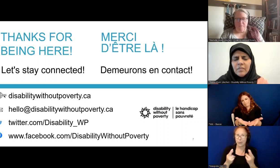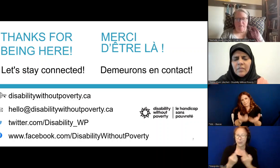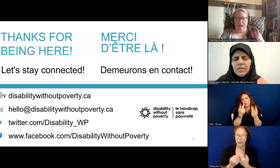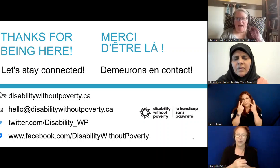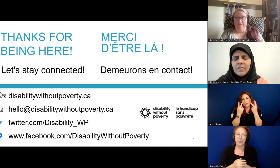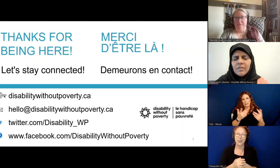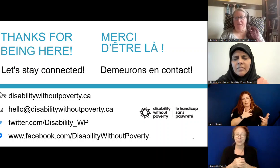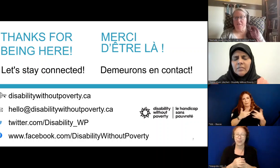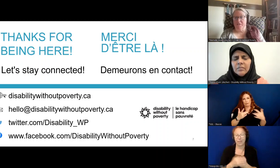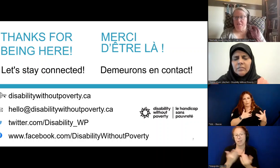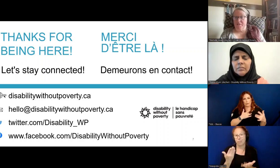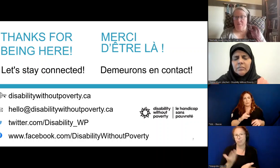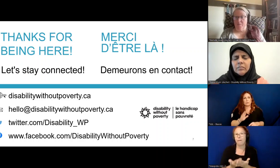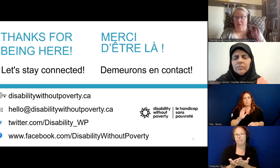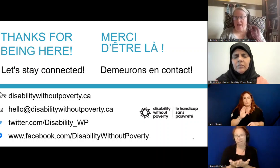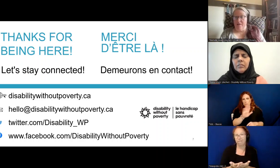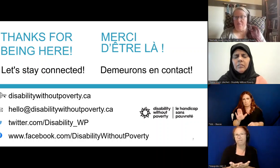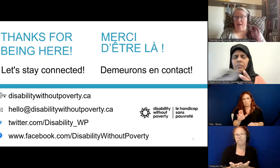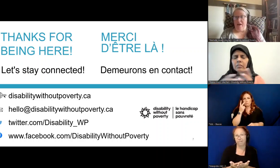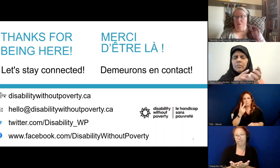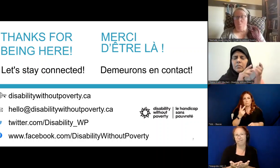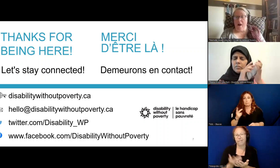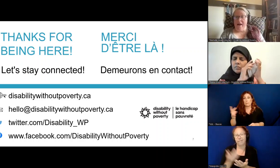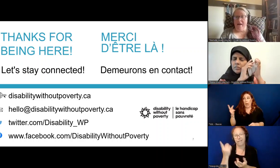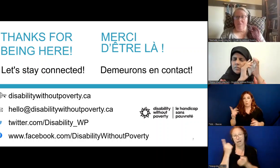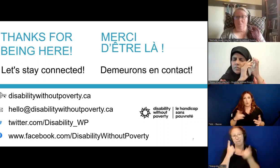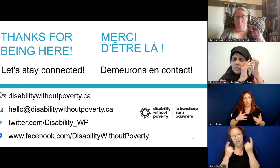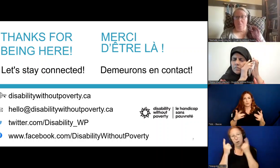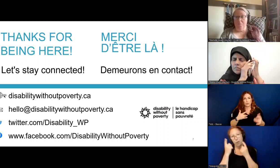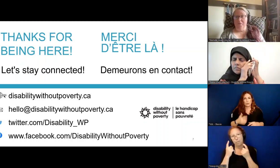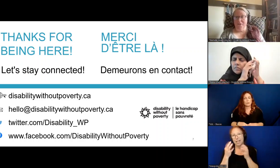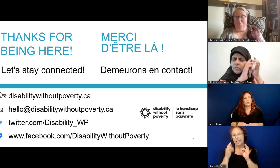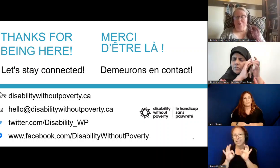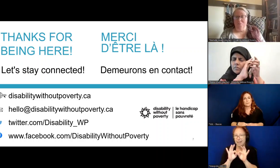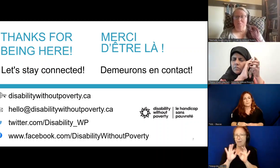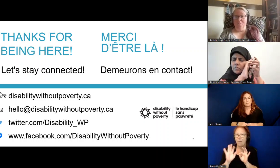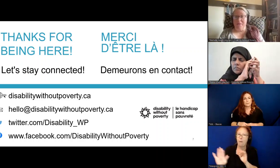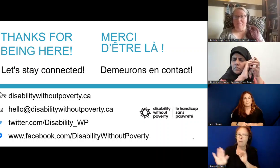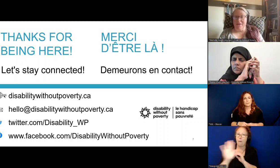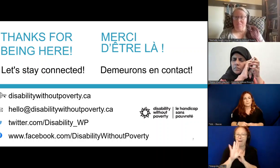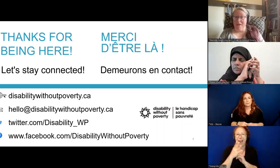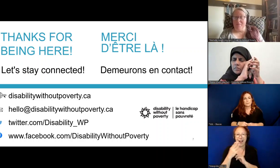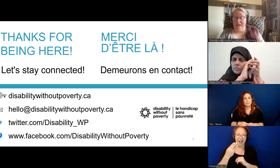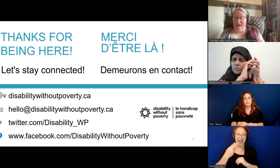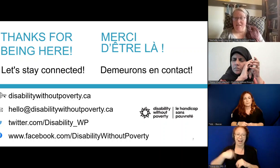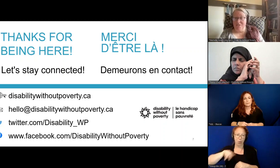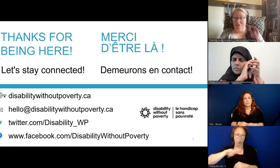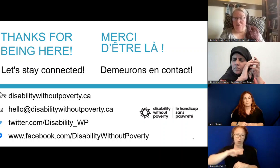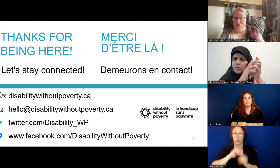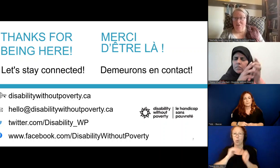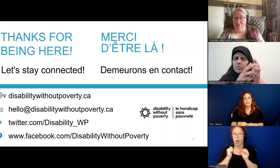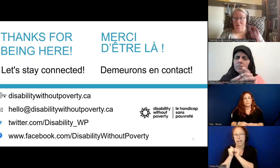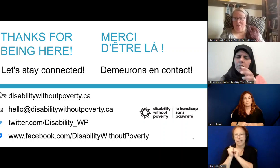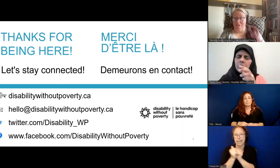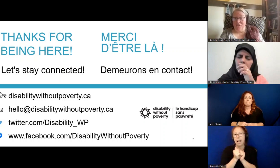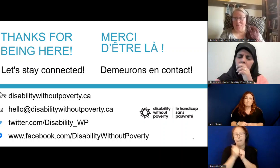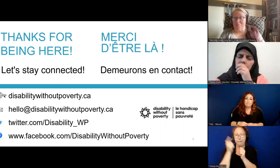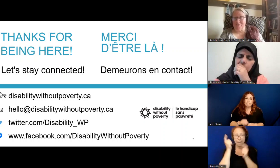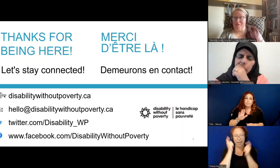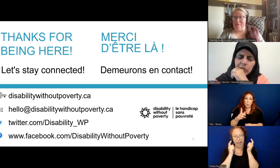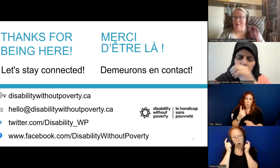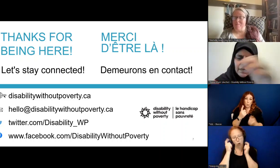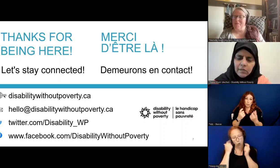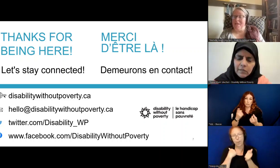concerns that people have and the concerns that we have. And while we may not be able to answer your